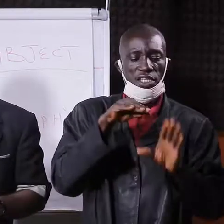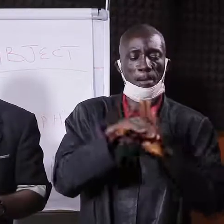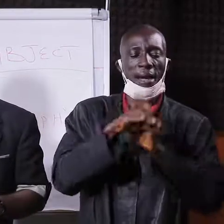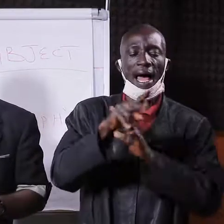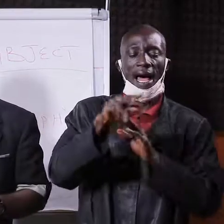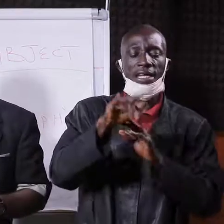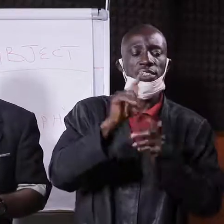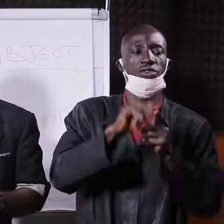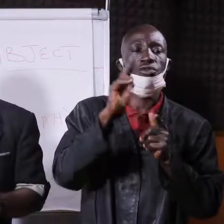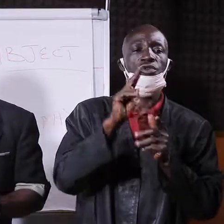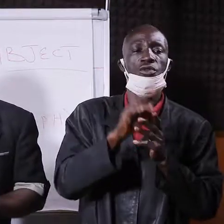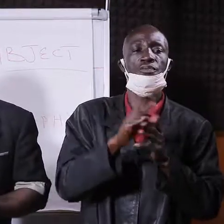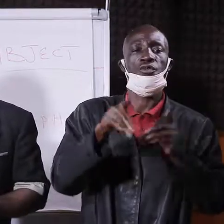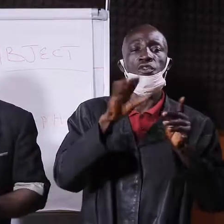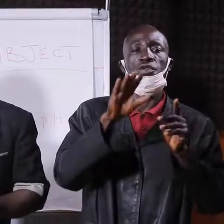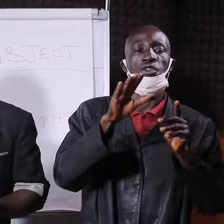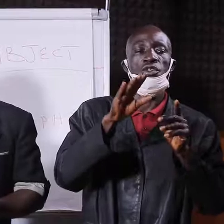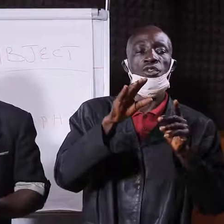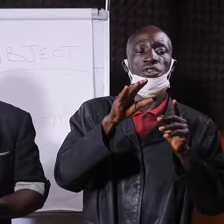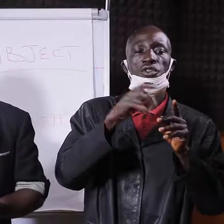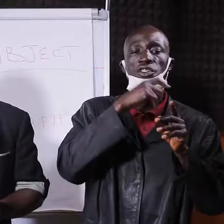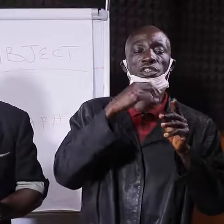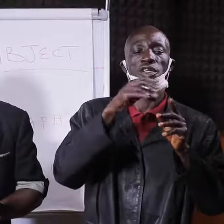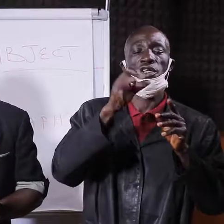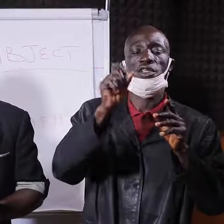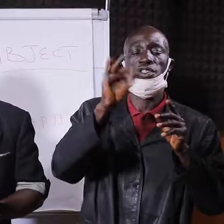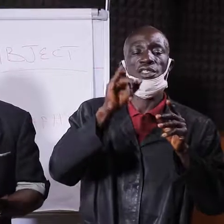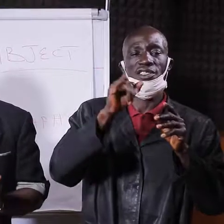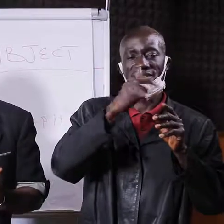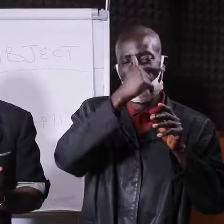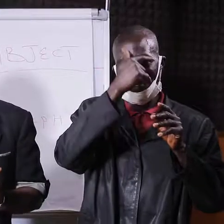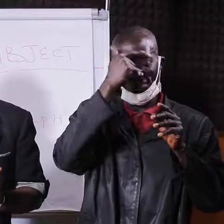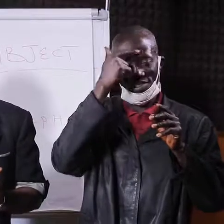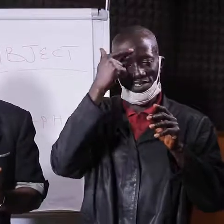use. During dry season, as a result of the low